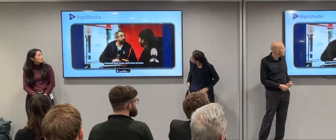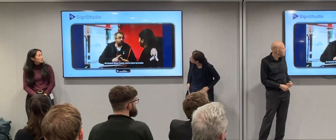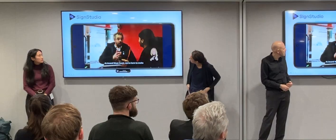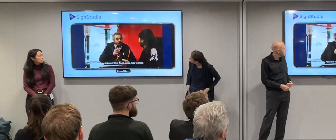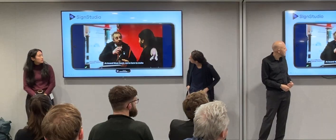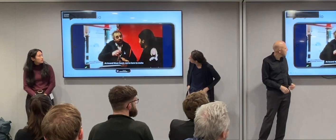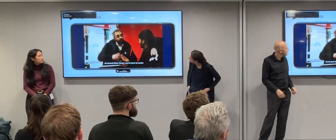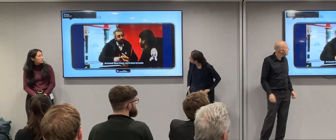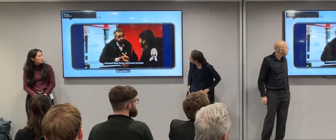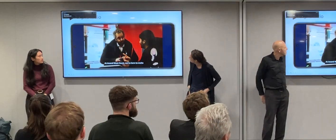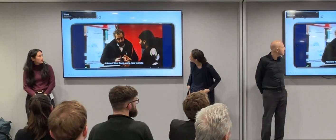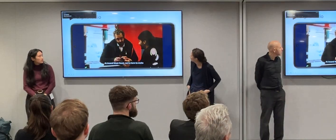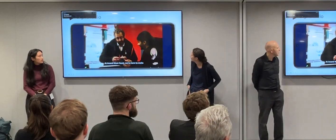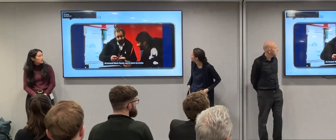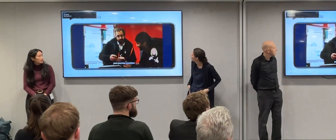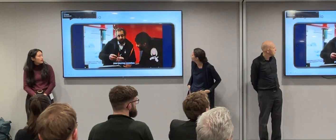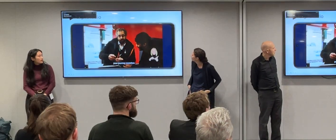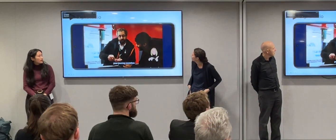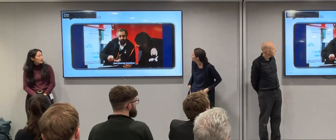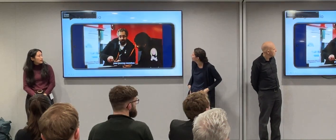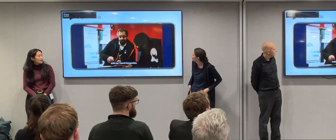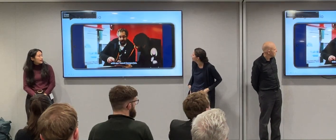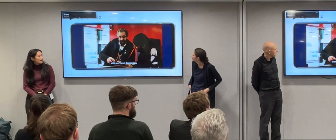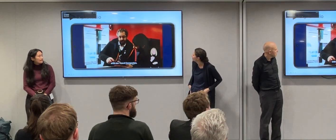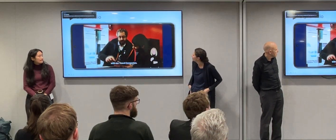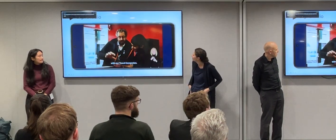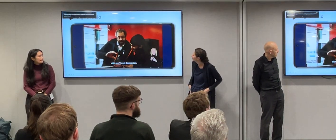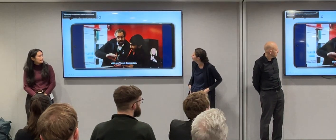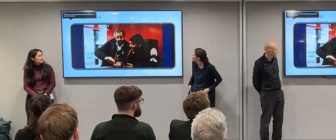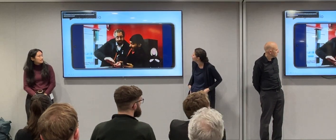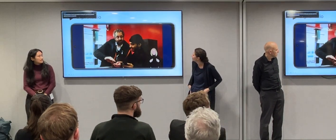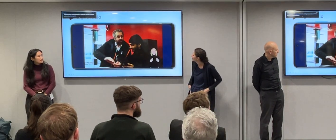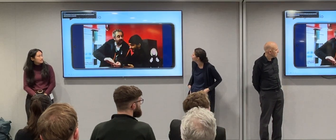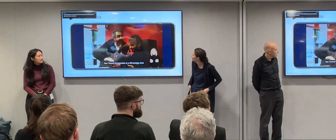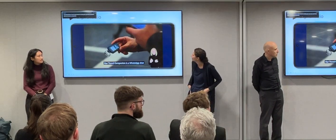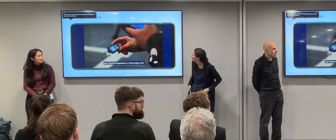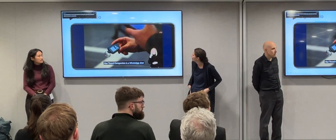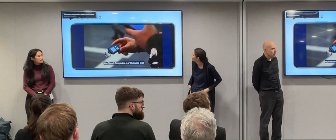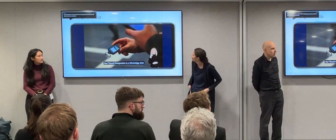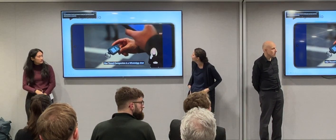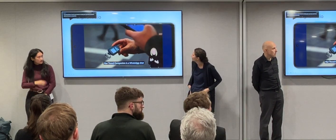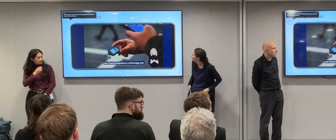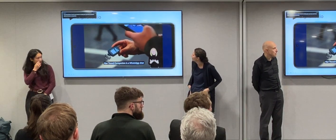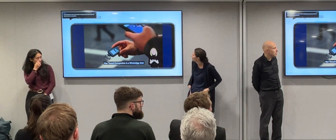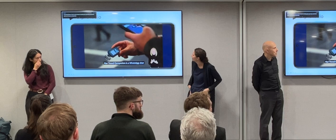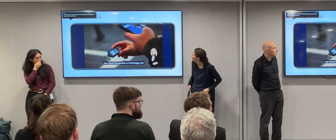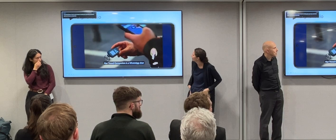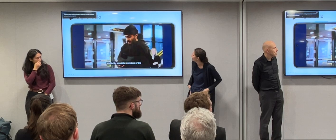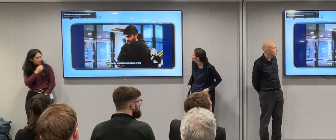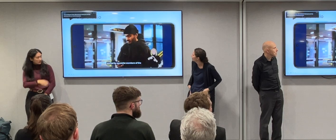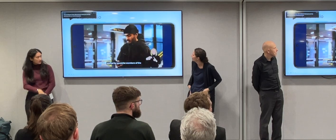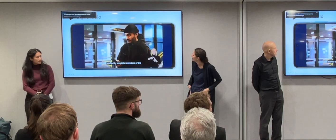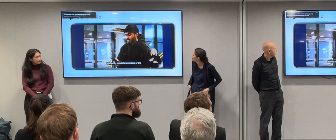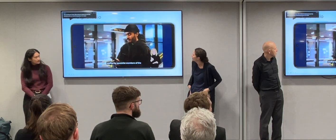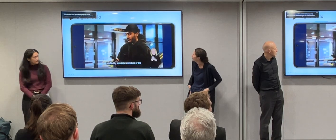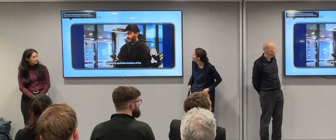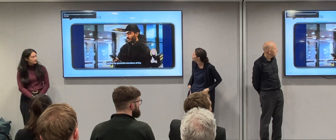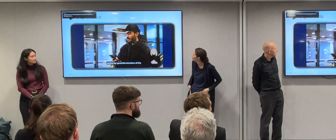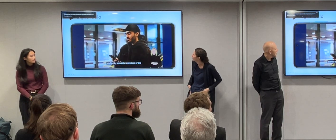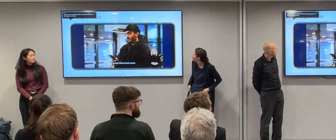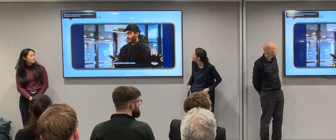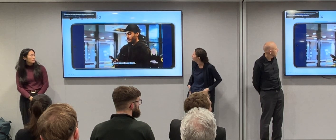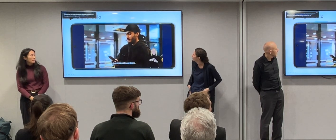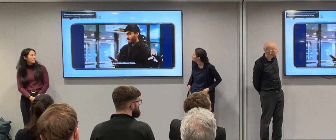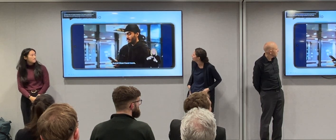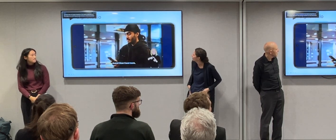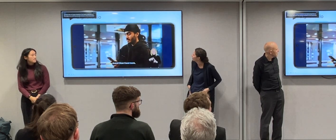At Avanti West Coast, we're here to make your journey seamless with our travel companion. Our travel companion is a WhatsApp chat staffed by specialist members